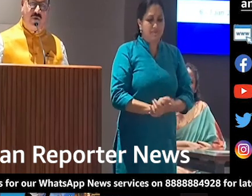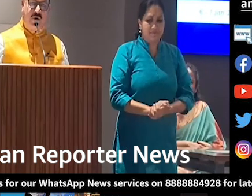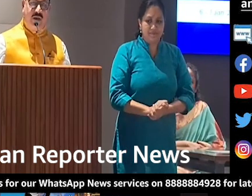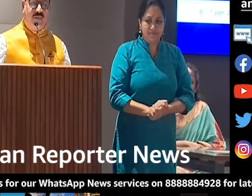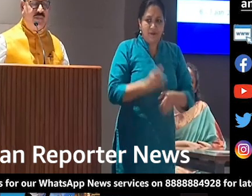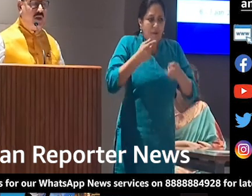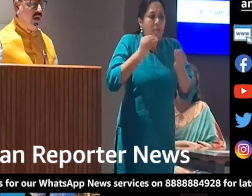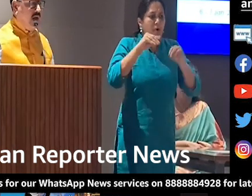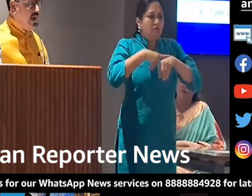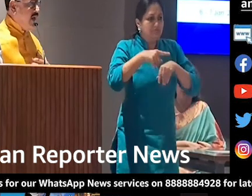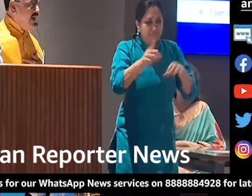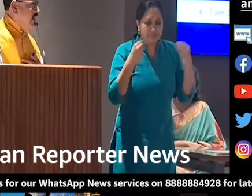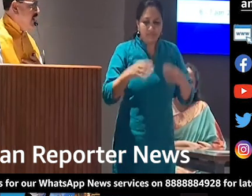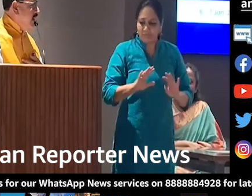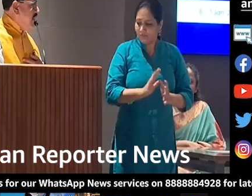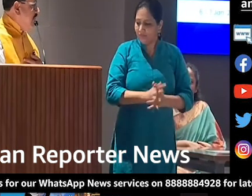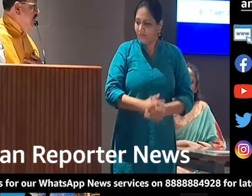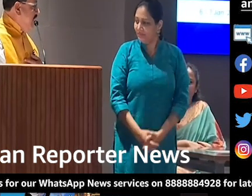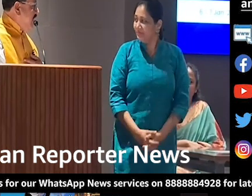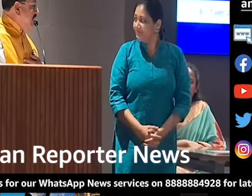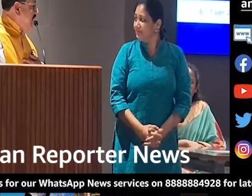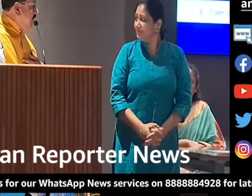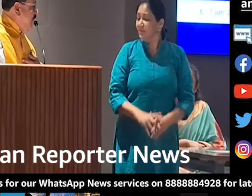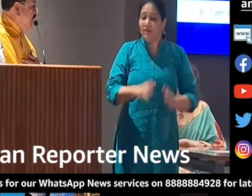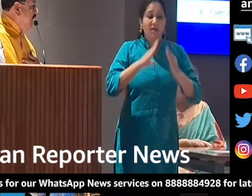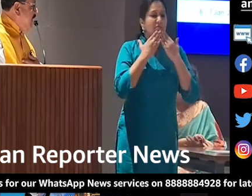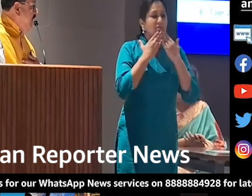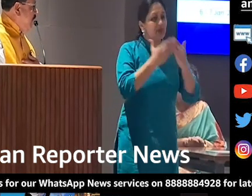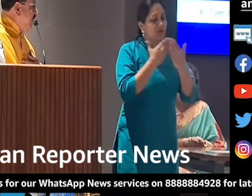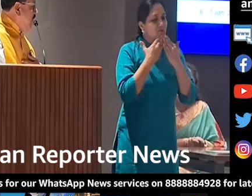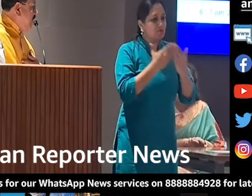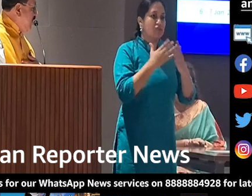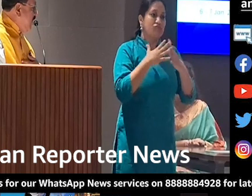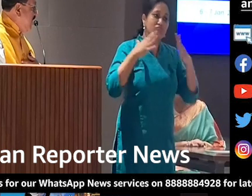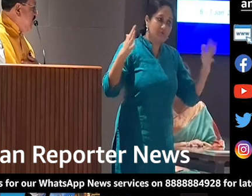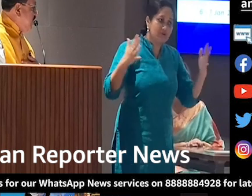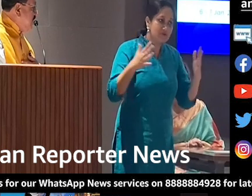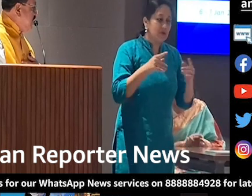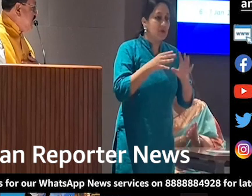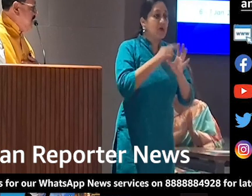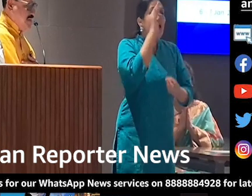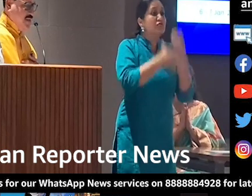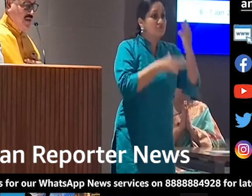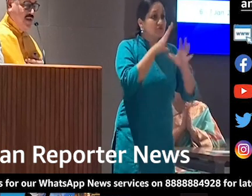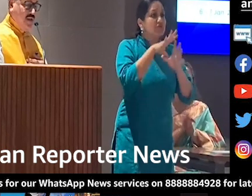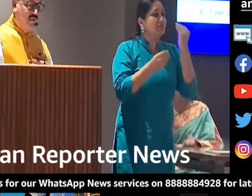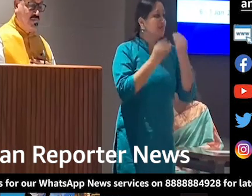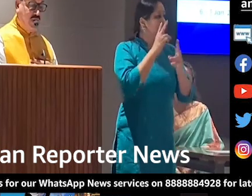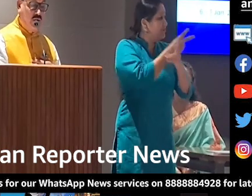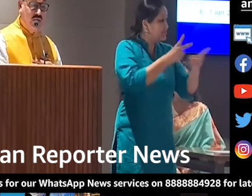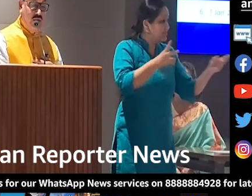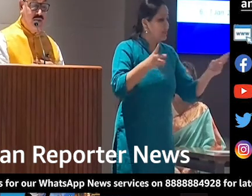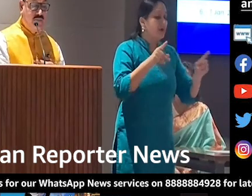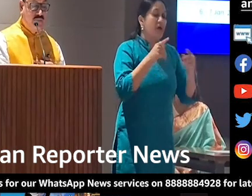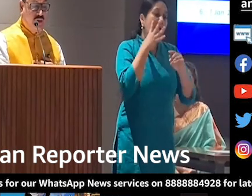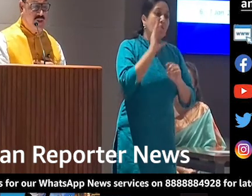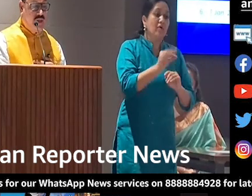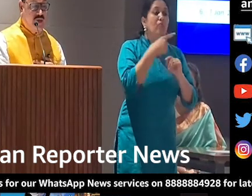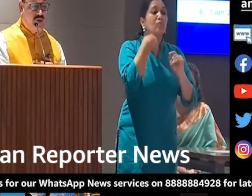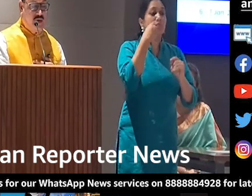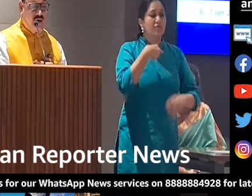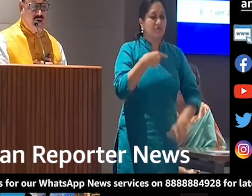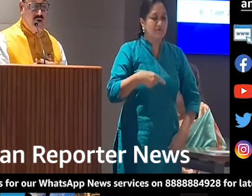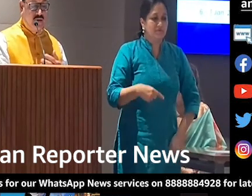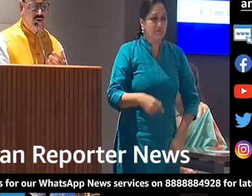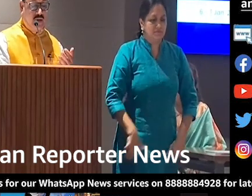much of your time. I am very thankful and grateful all the associations, particularly